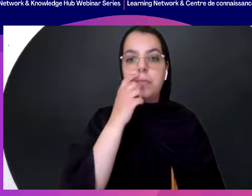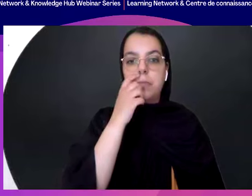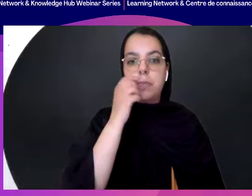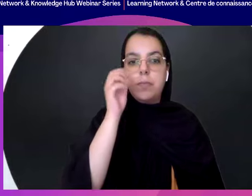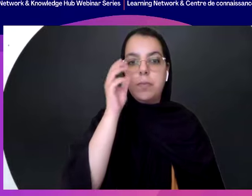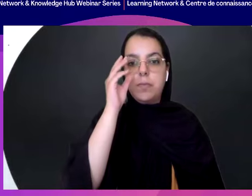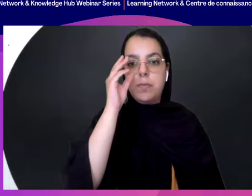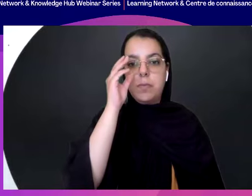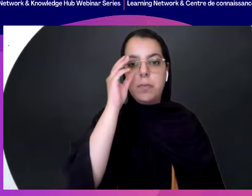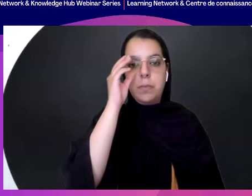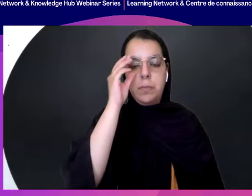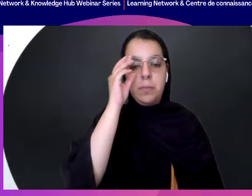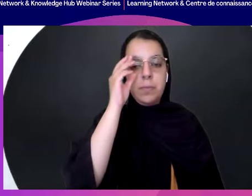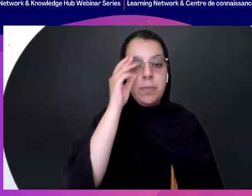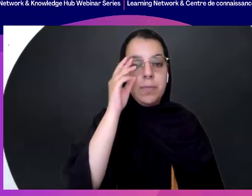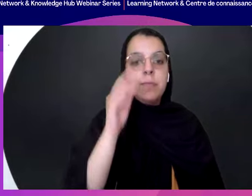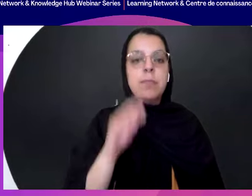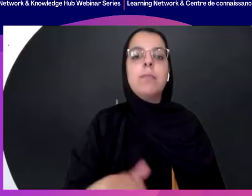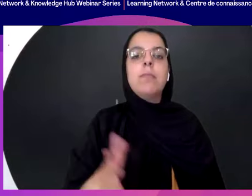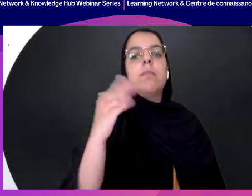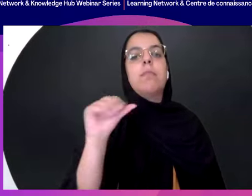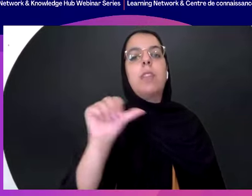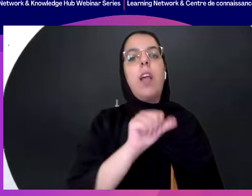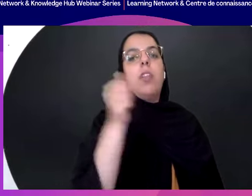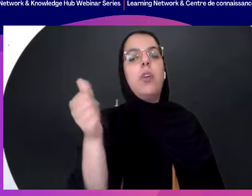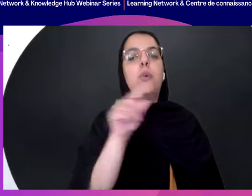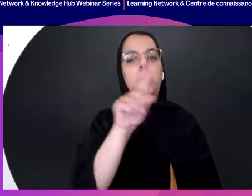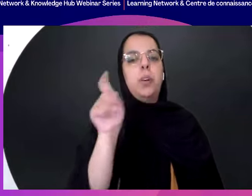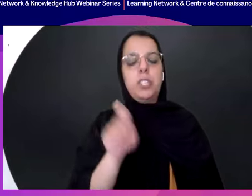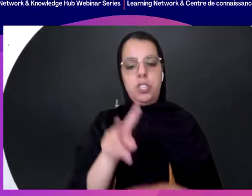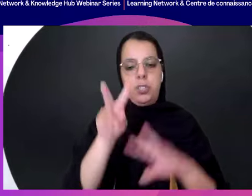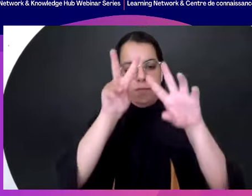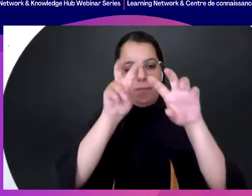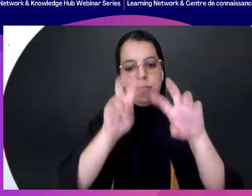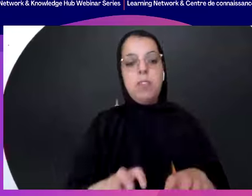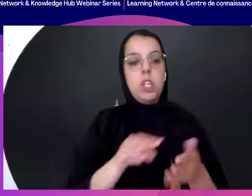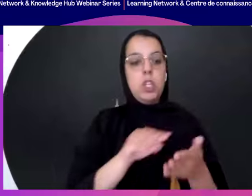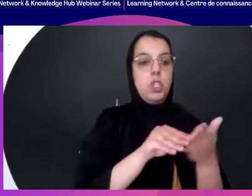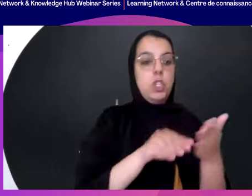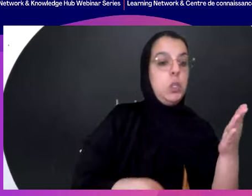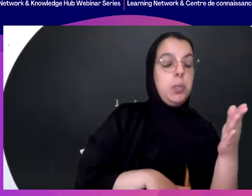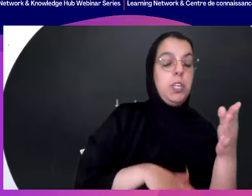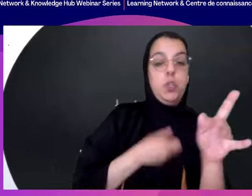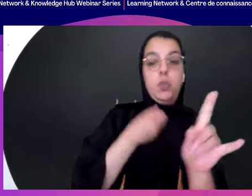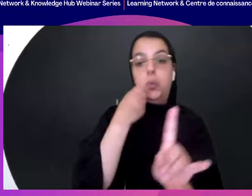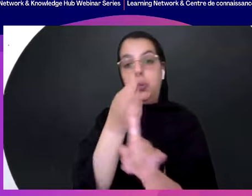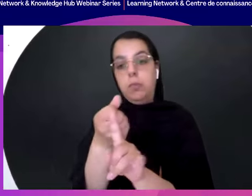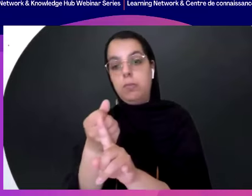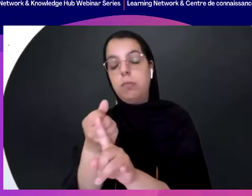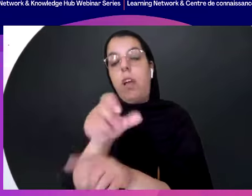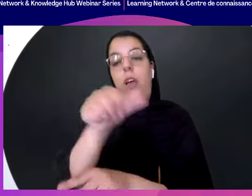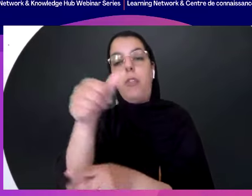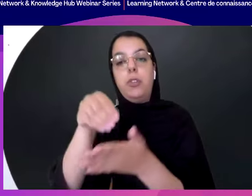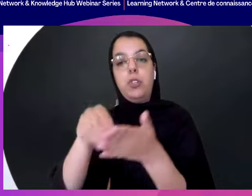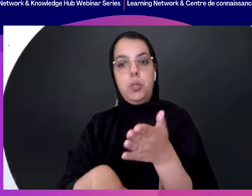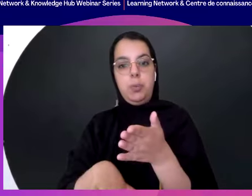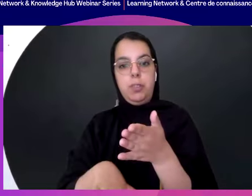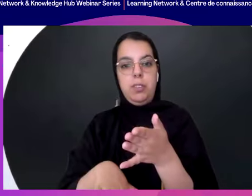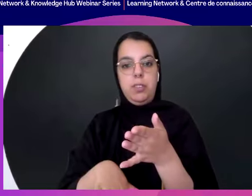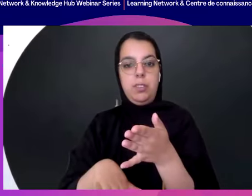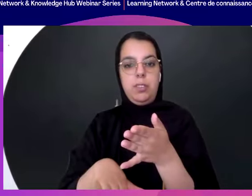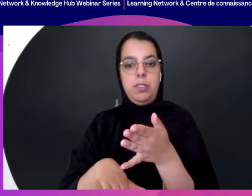Another question that we wanted to look at was there any different impacts of student-to-student abuse on survivors